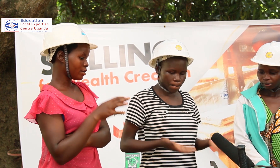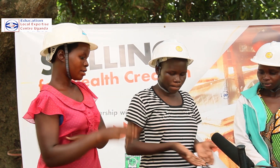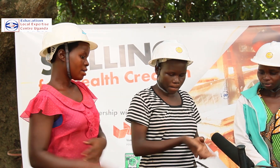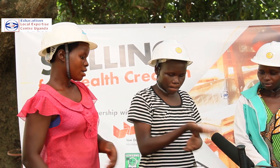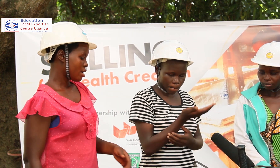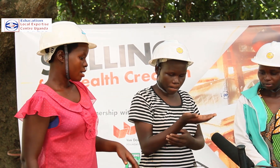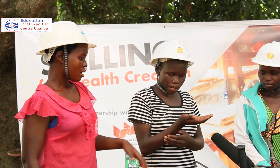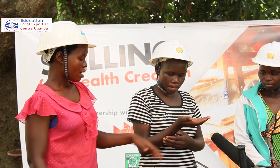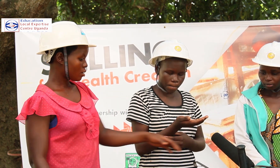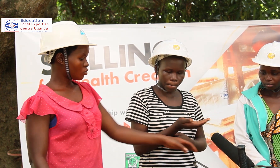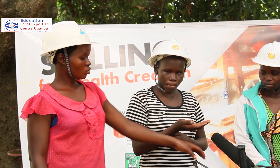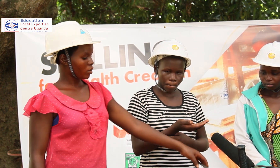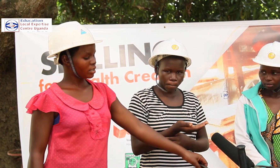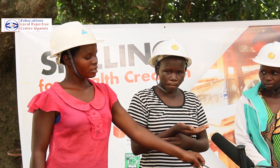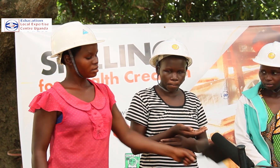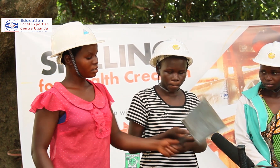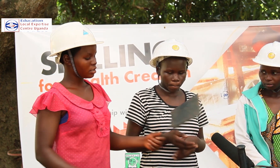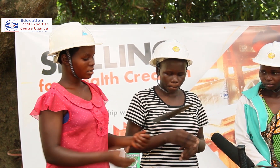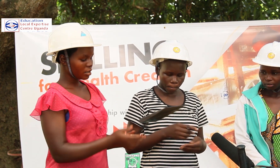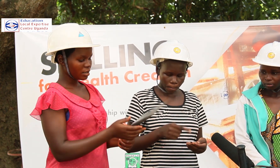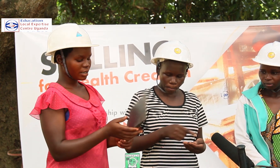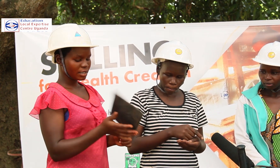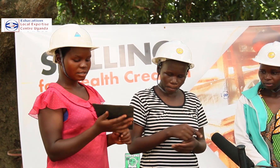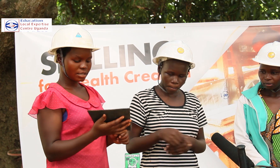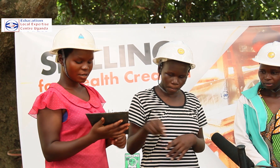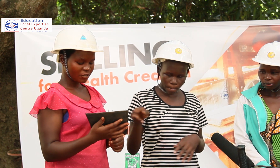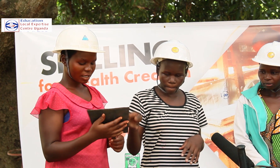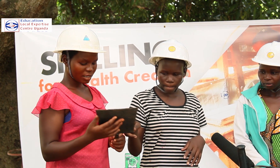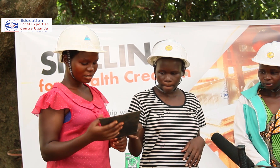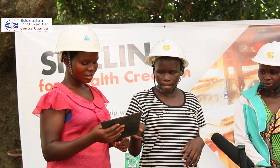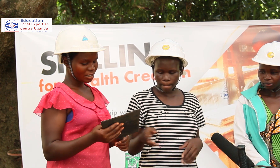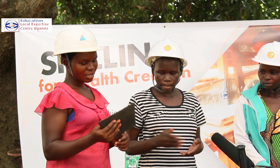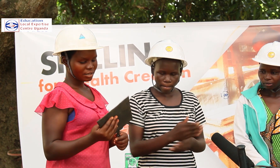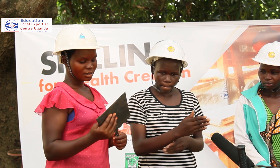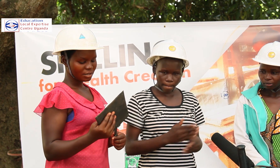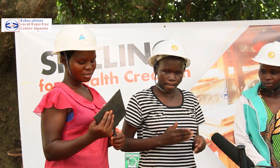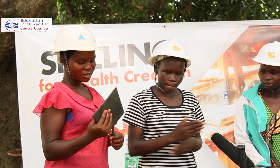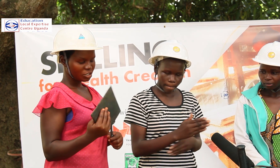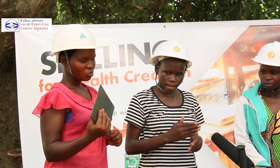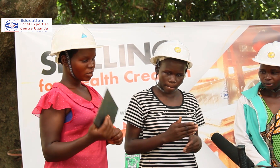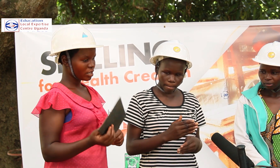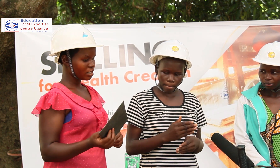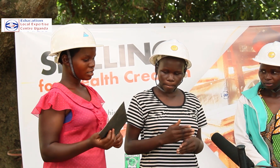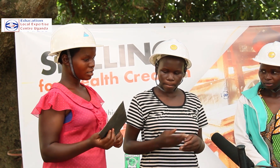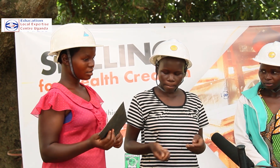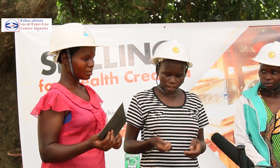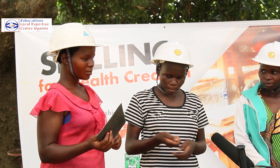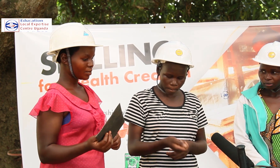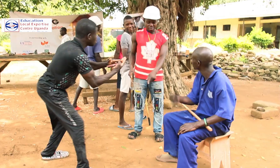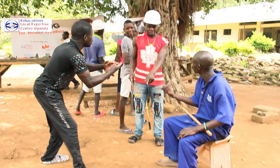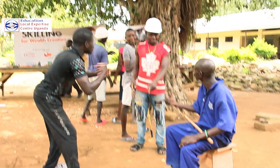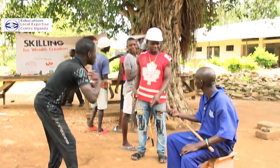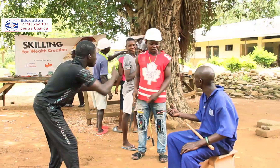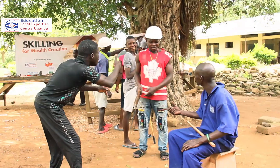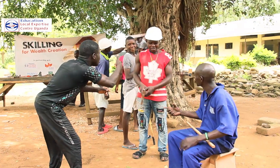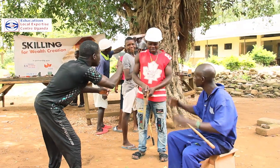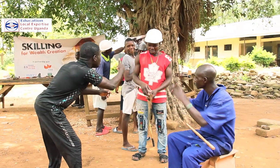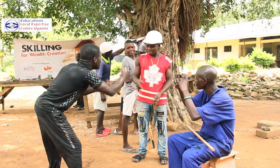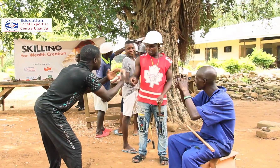trowel, how to weld this thing, cutting. After cutting, then she welded it.